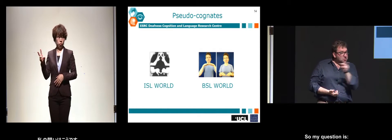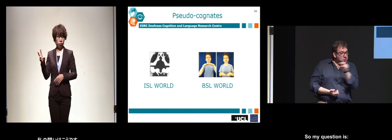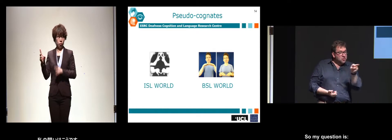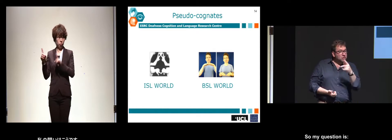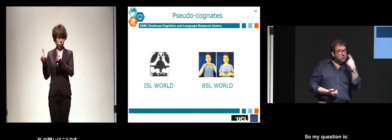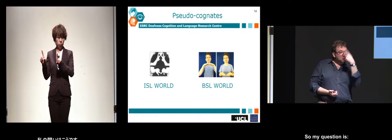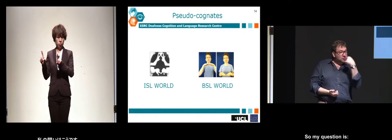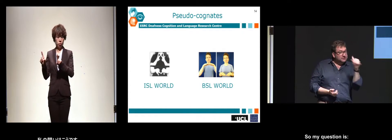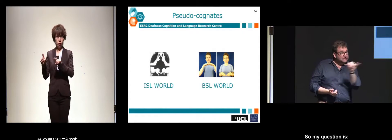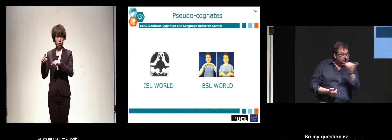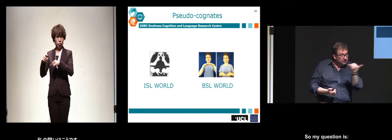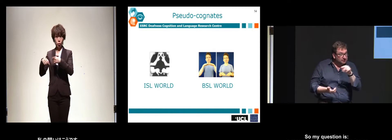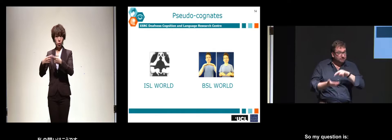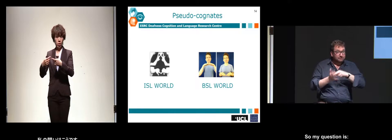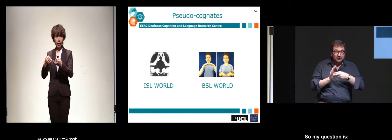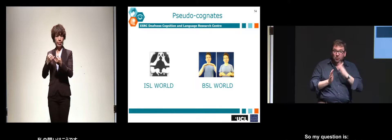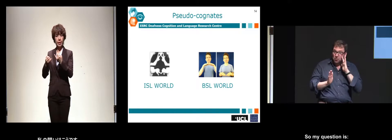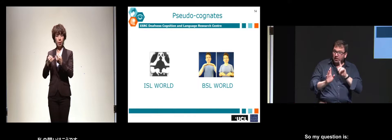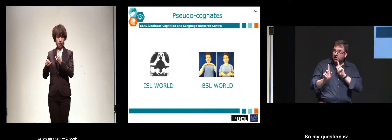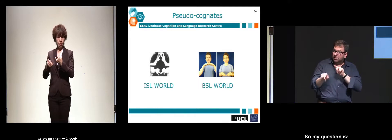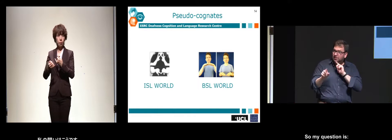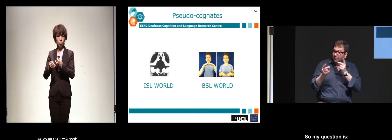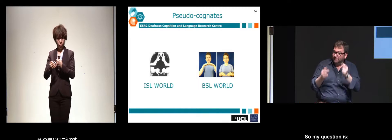pseudocognates. So my question is